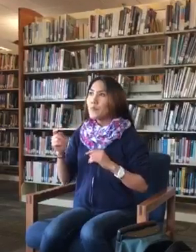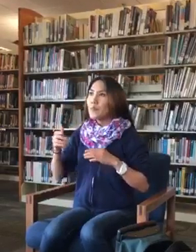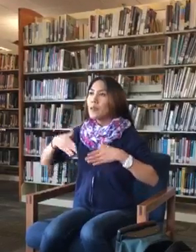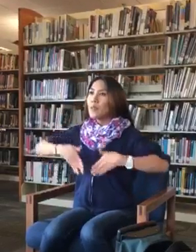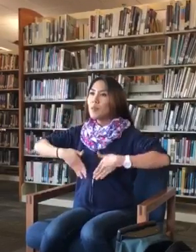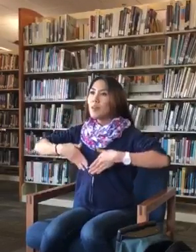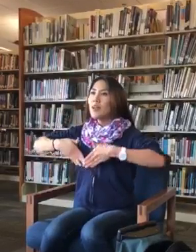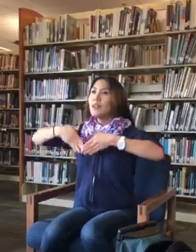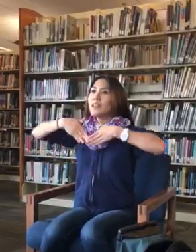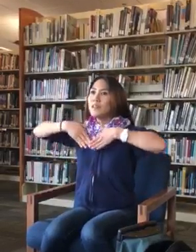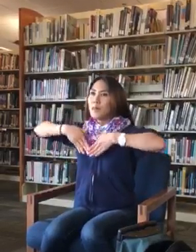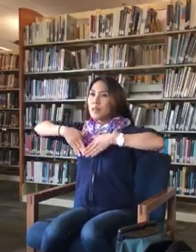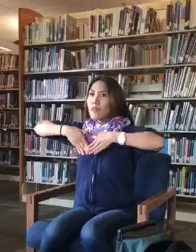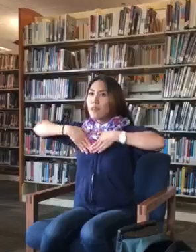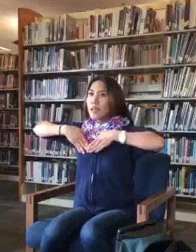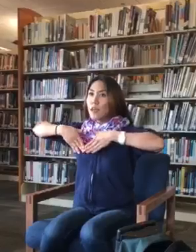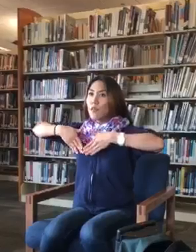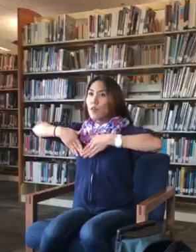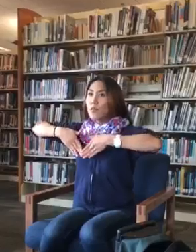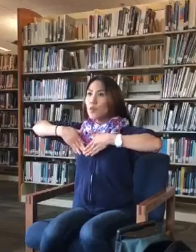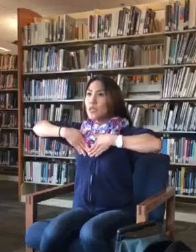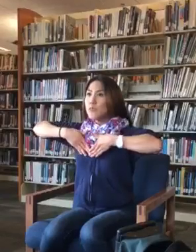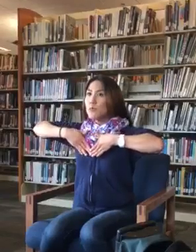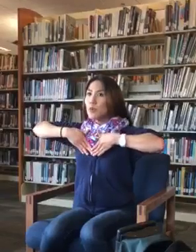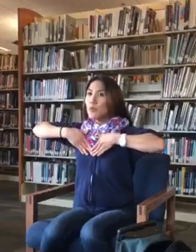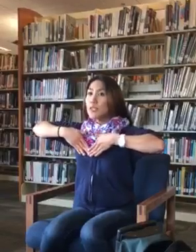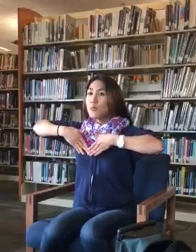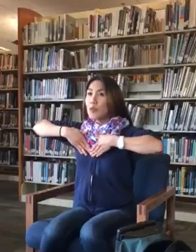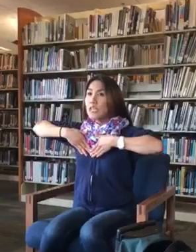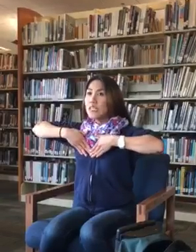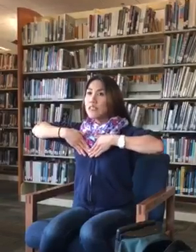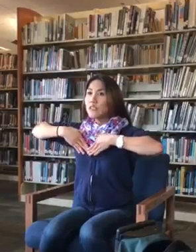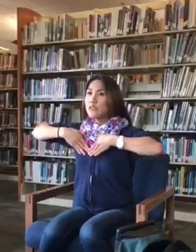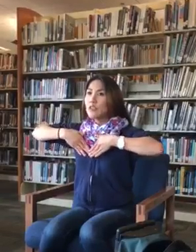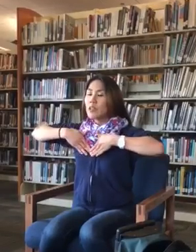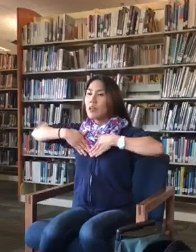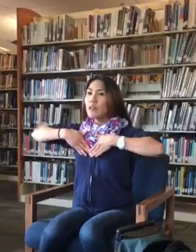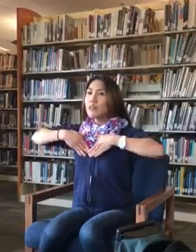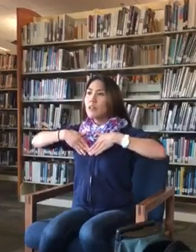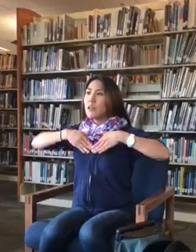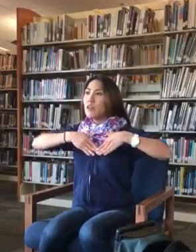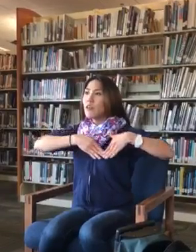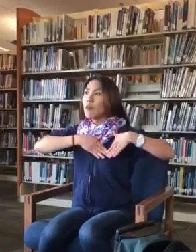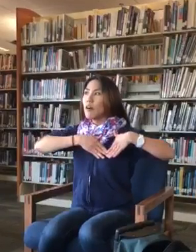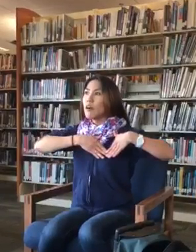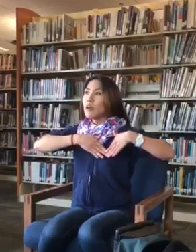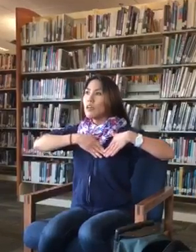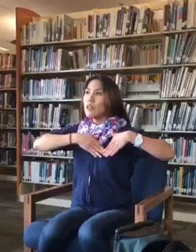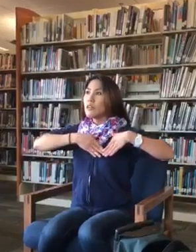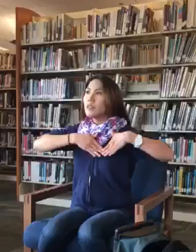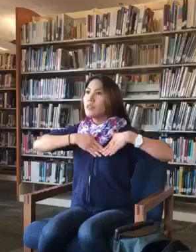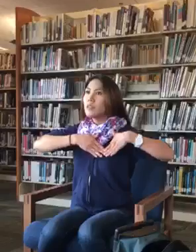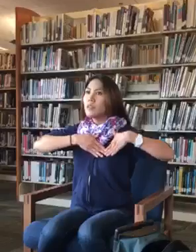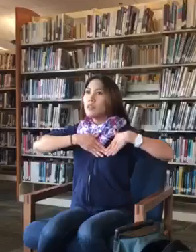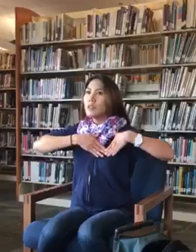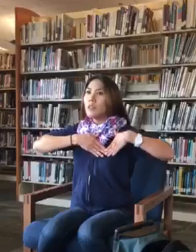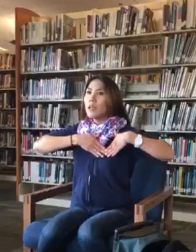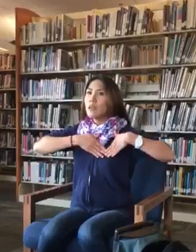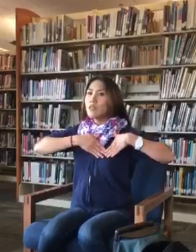Number 10, it's involved with your respirations too, your lungs. your heart, and